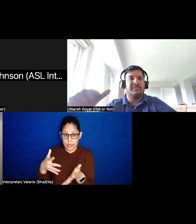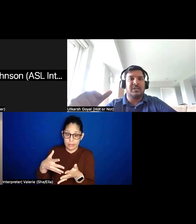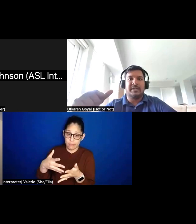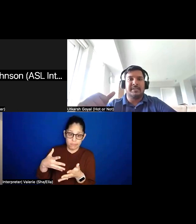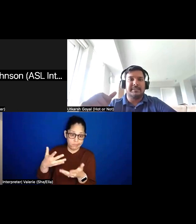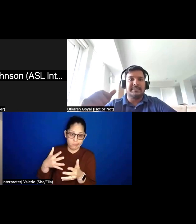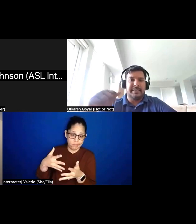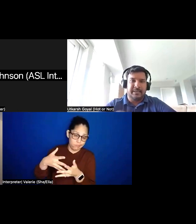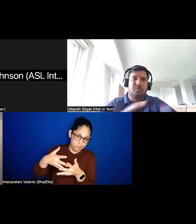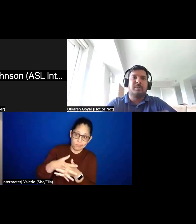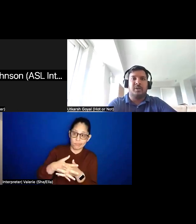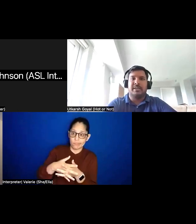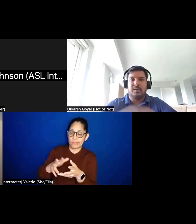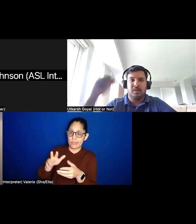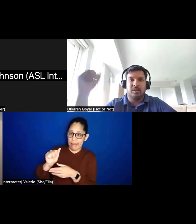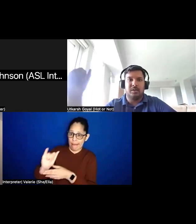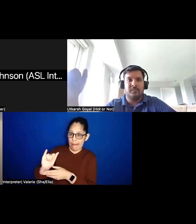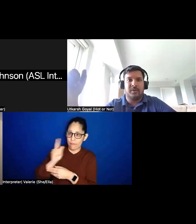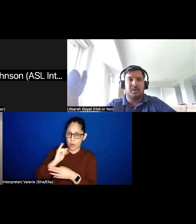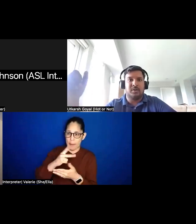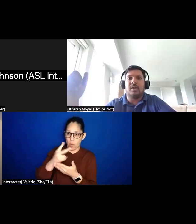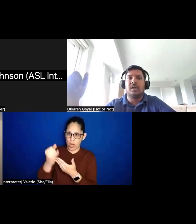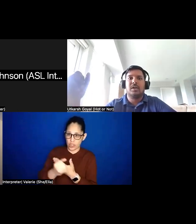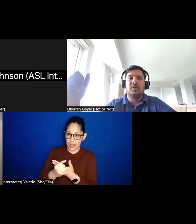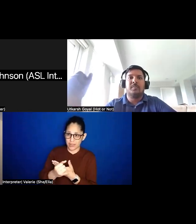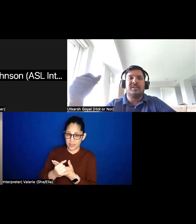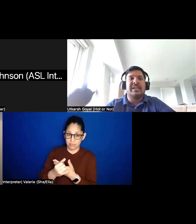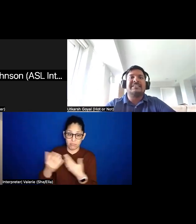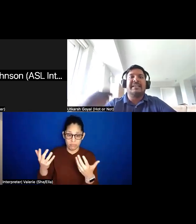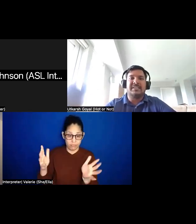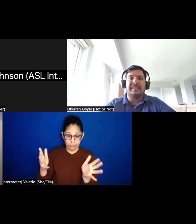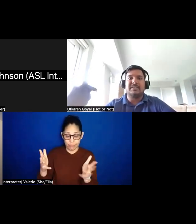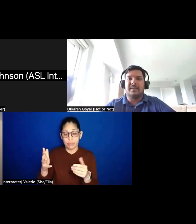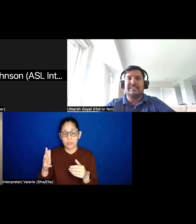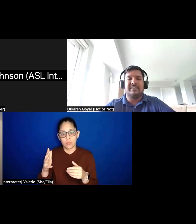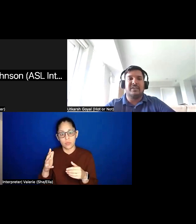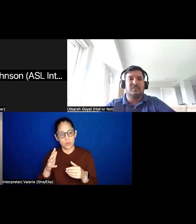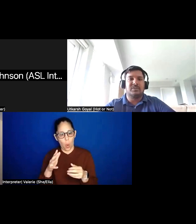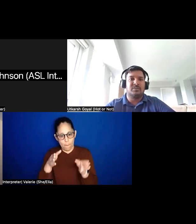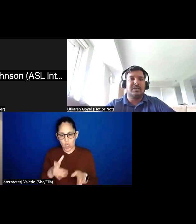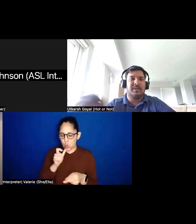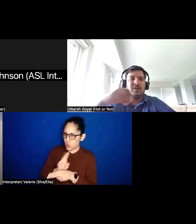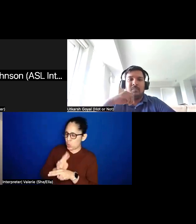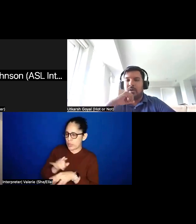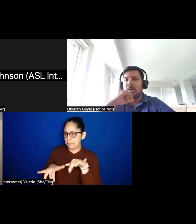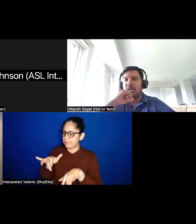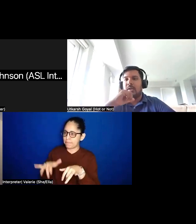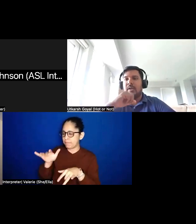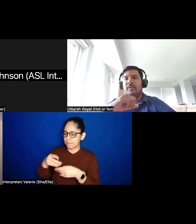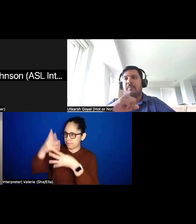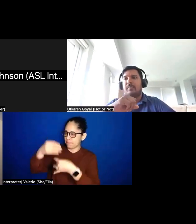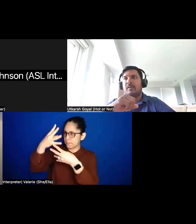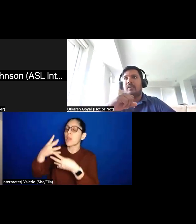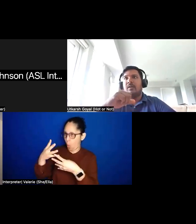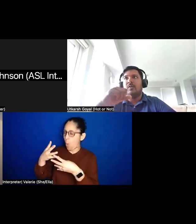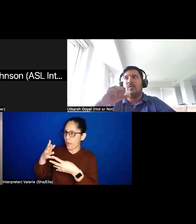you know, artificial intelligence into the project for Hot or Not to personalize that experience for each and every user who's coming on board.